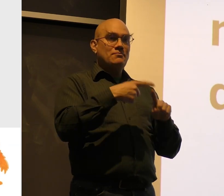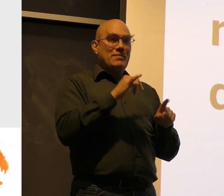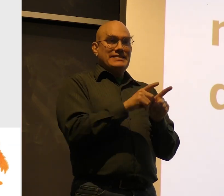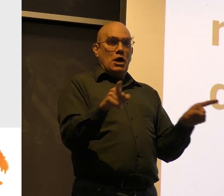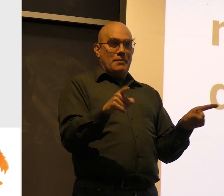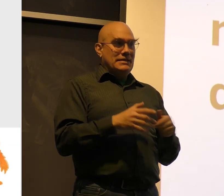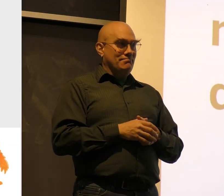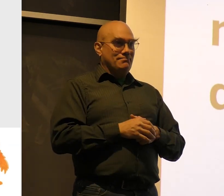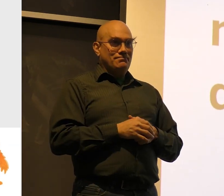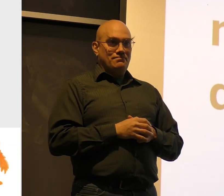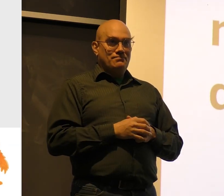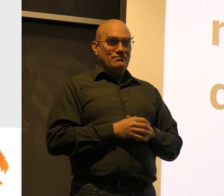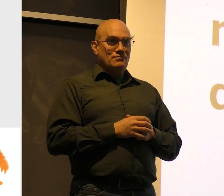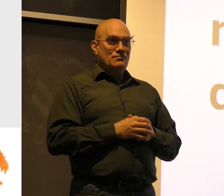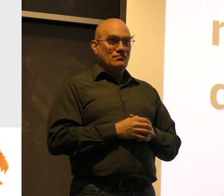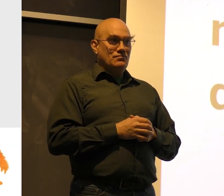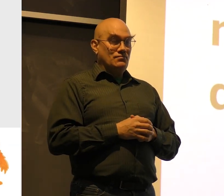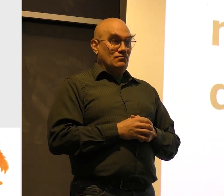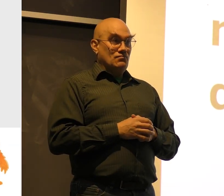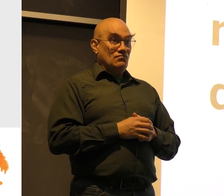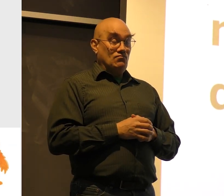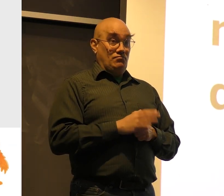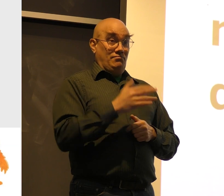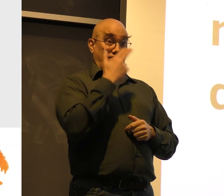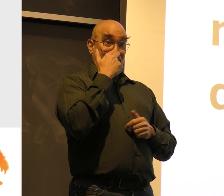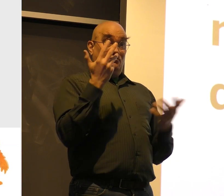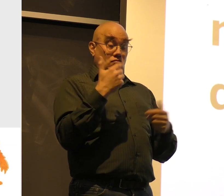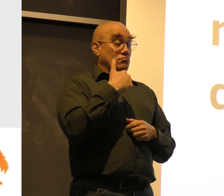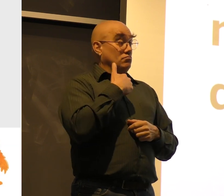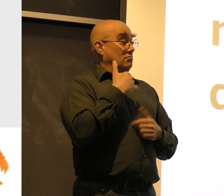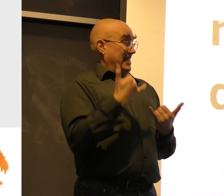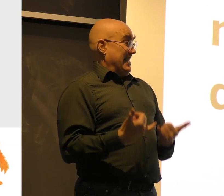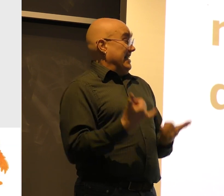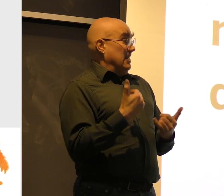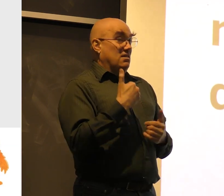doesn't benefit everyone, and it comes from that imaginary dichotomy. And the funny thing is,